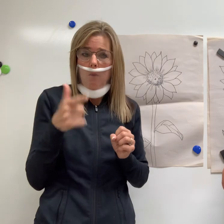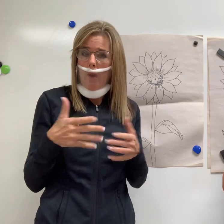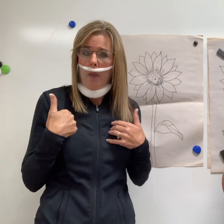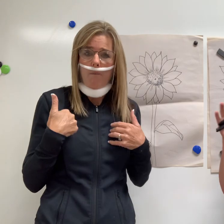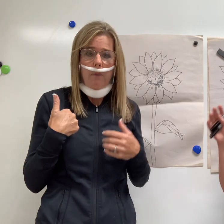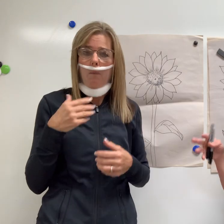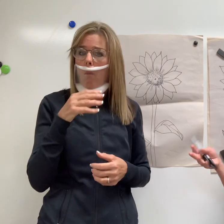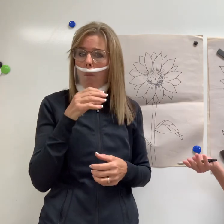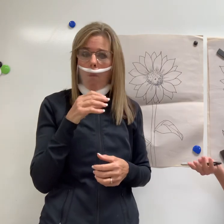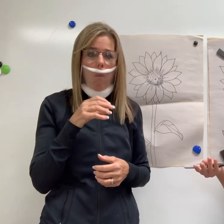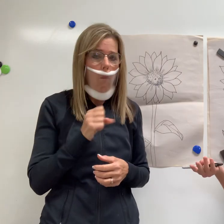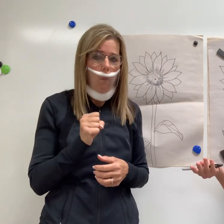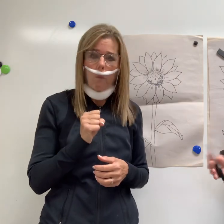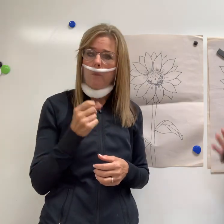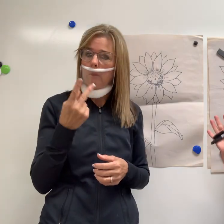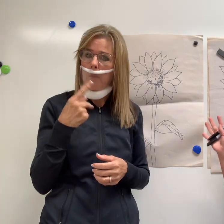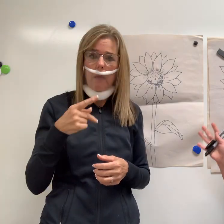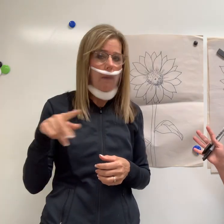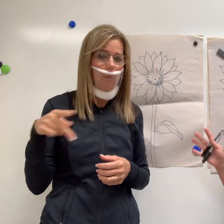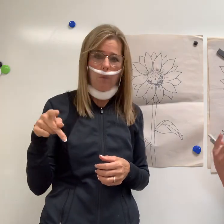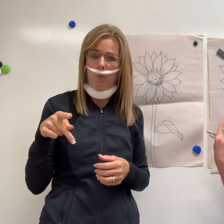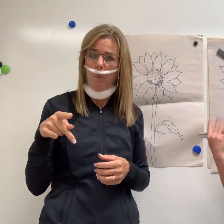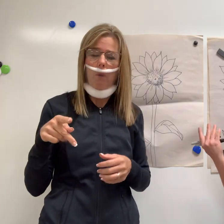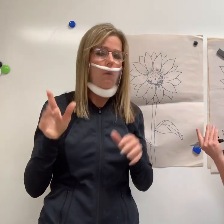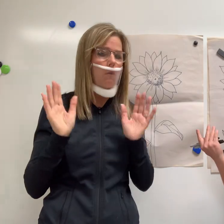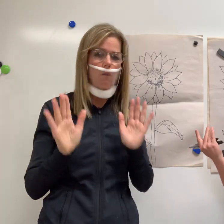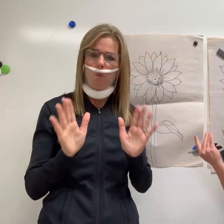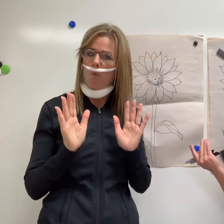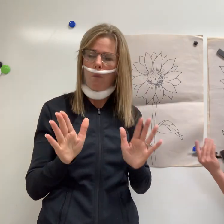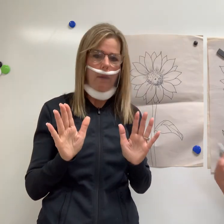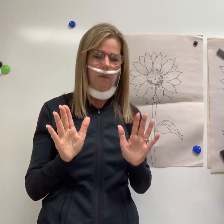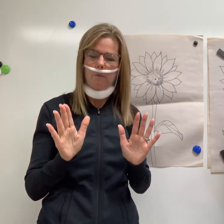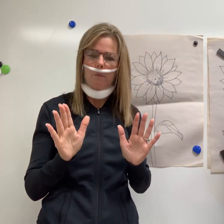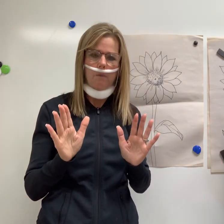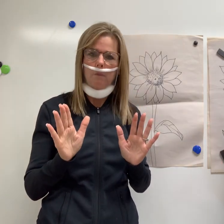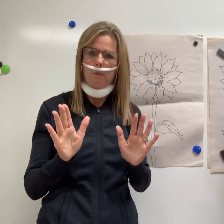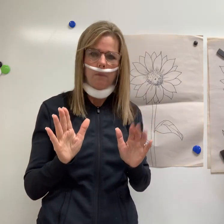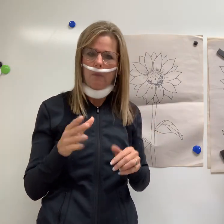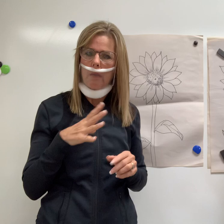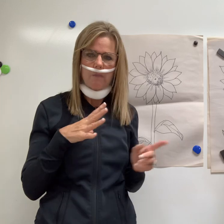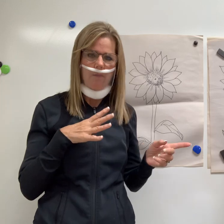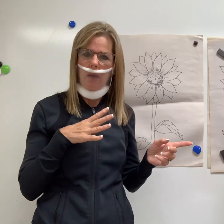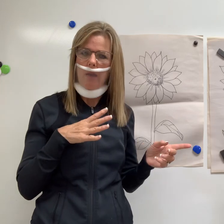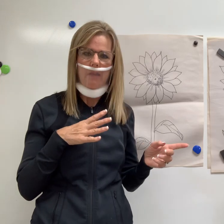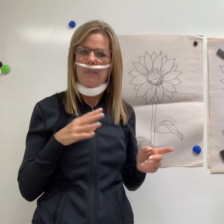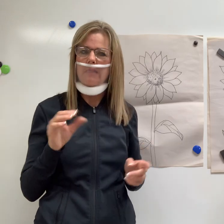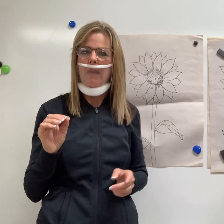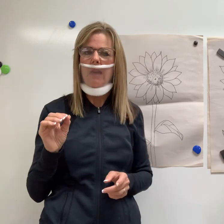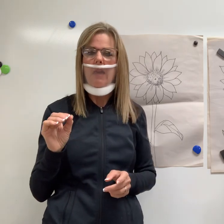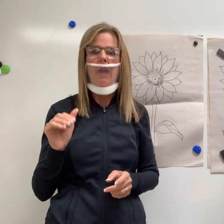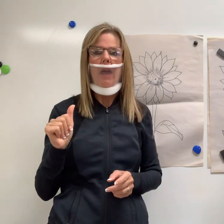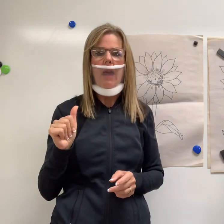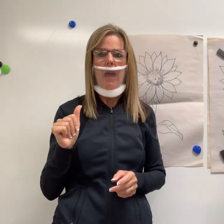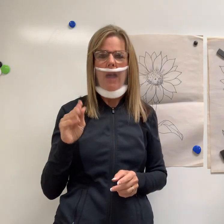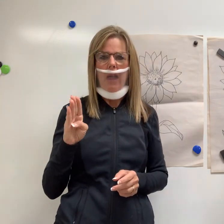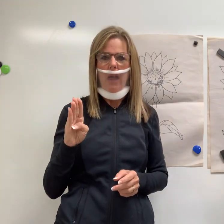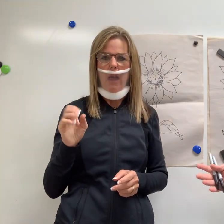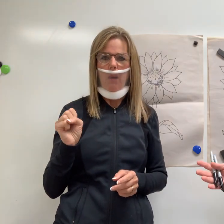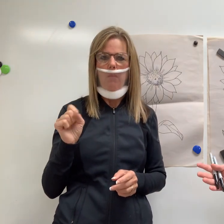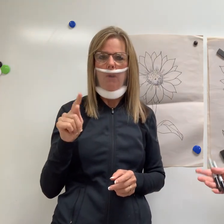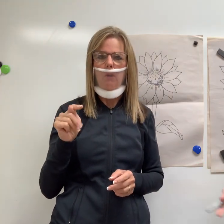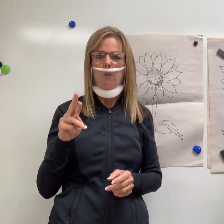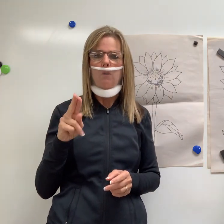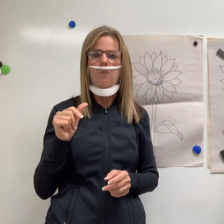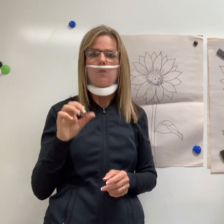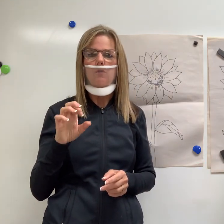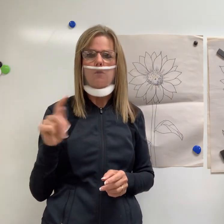an orange and pink and purple sunflower, great. It's an abstract sunflower. You know Miss Adams loves abstract. So you can make it any